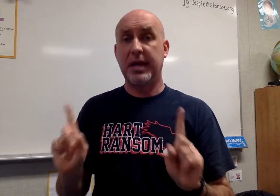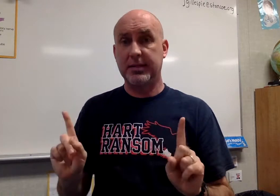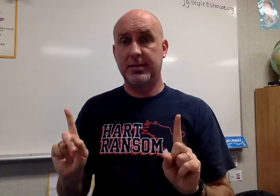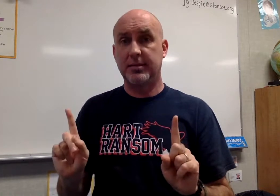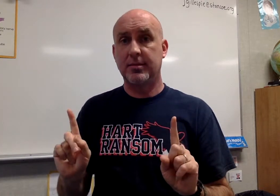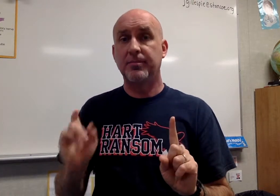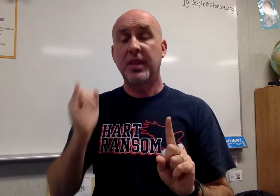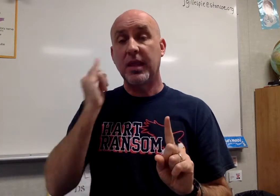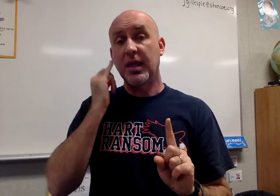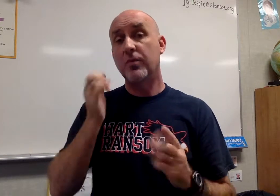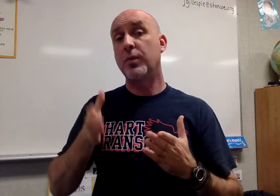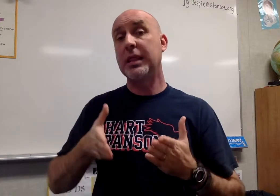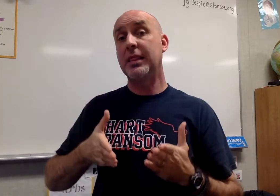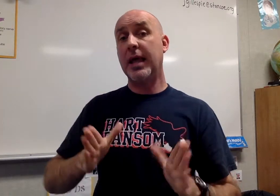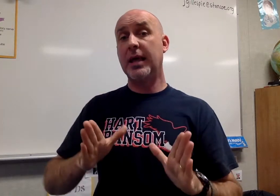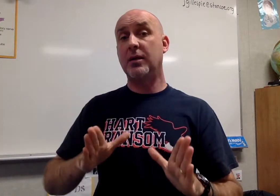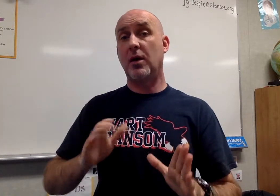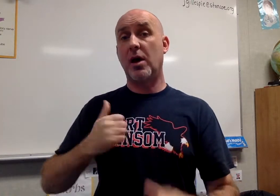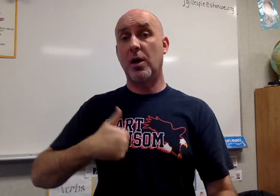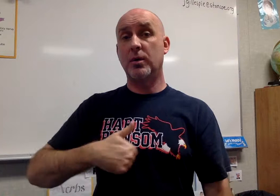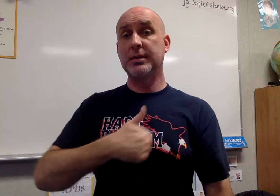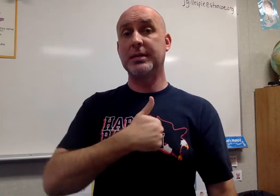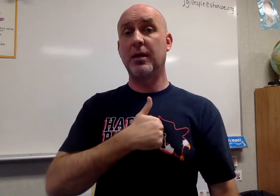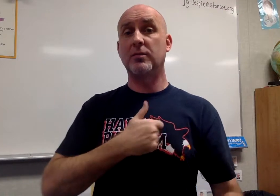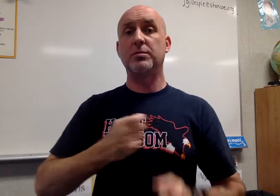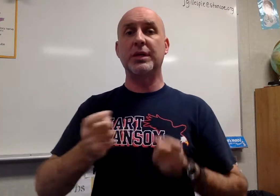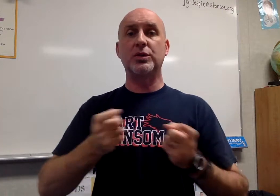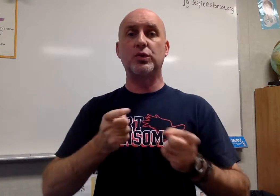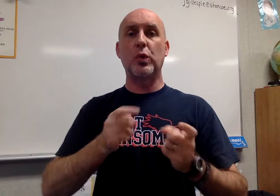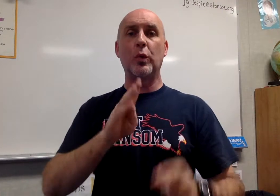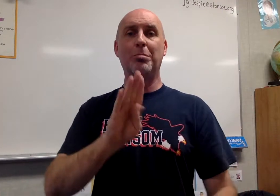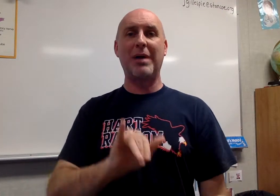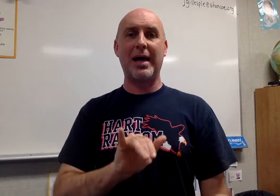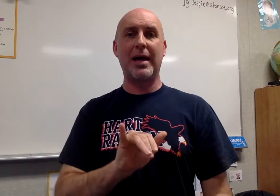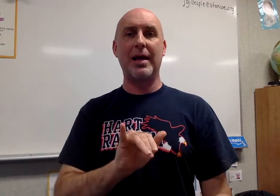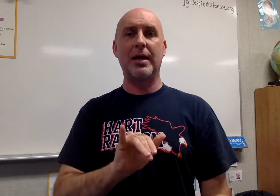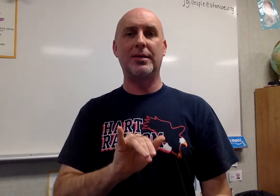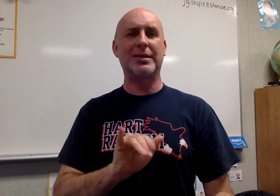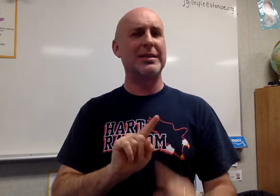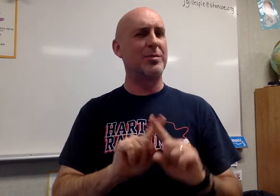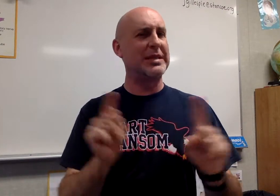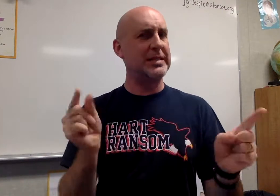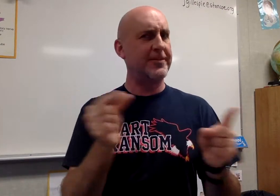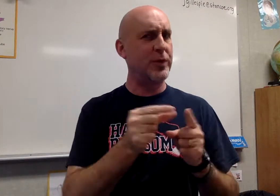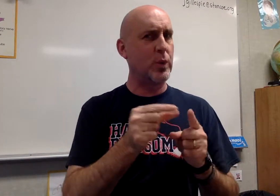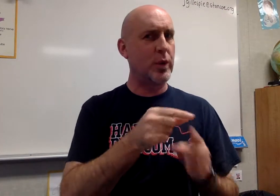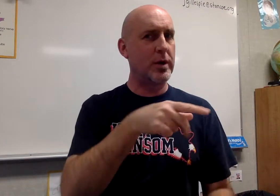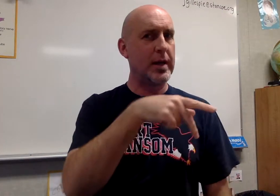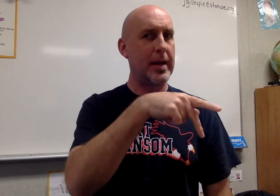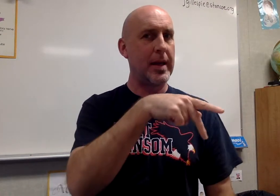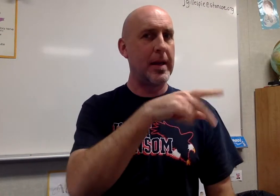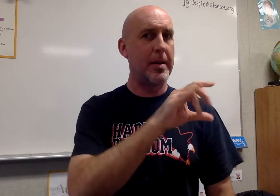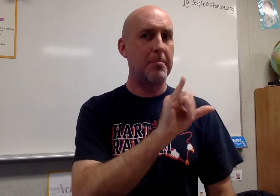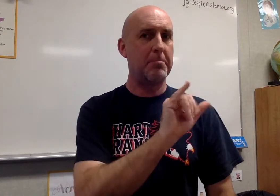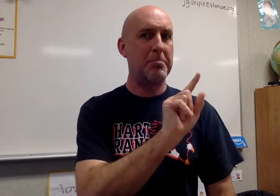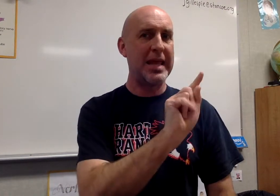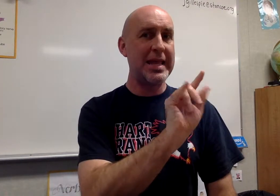But if we let ourselves be controlled by a little bit different word,